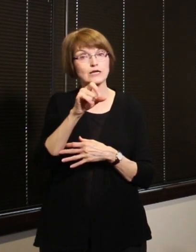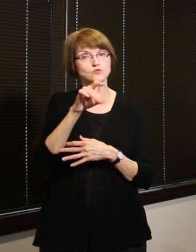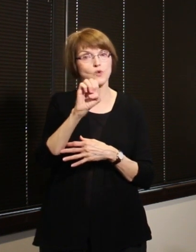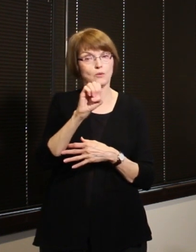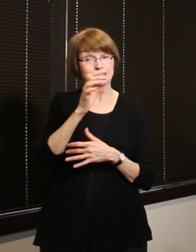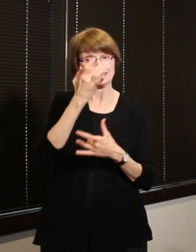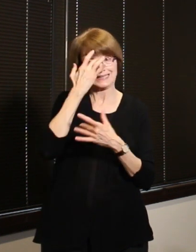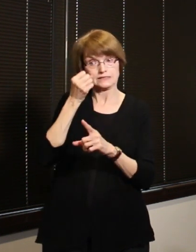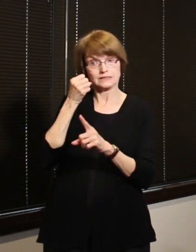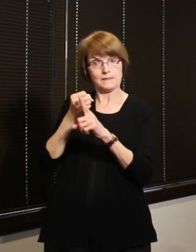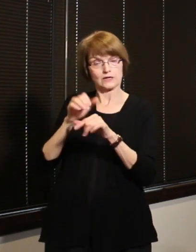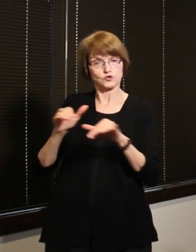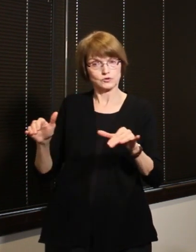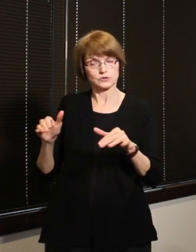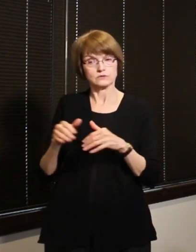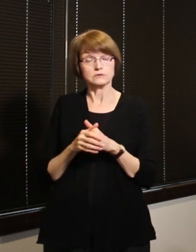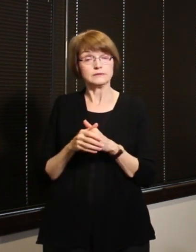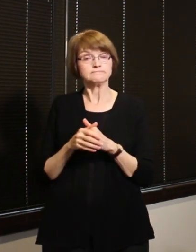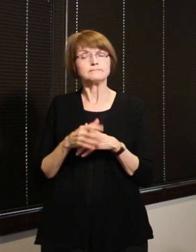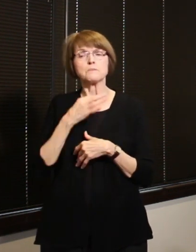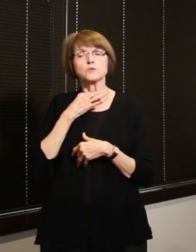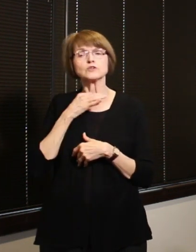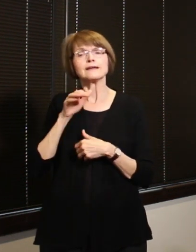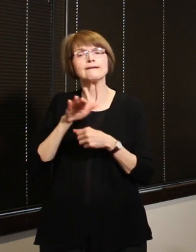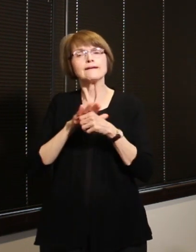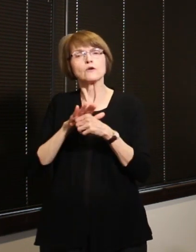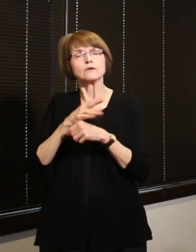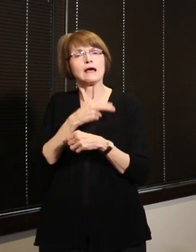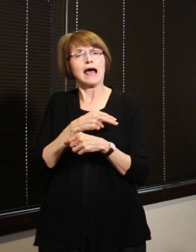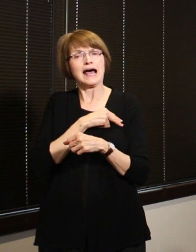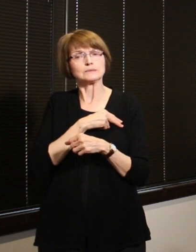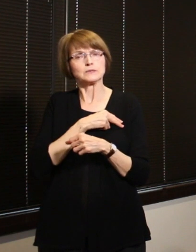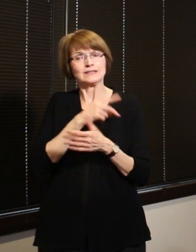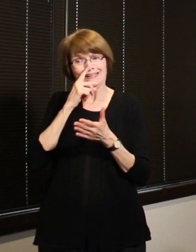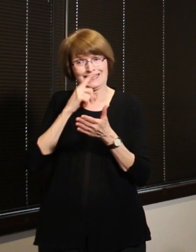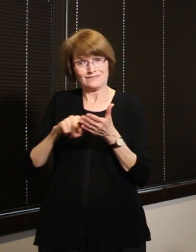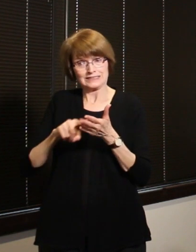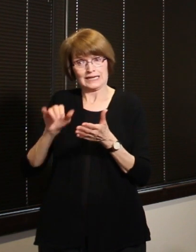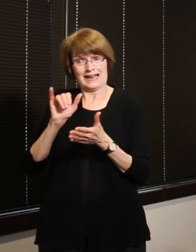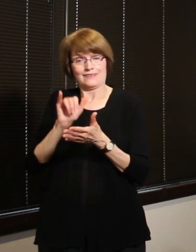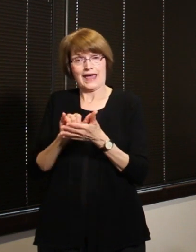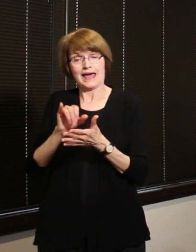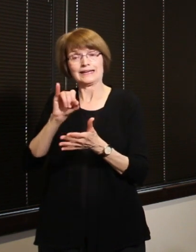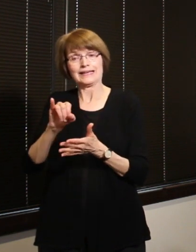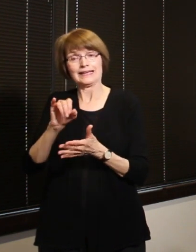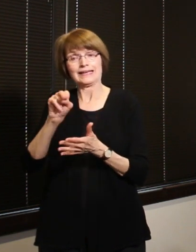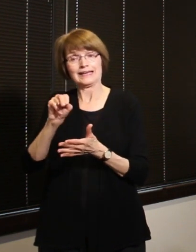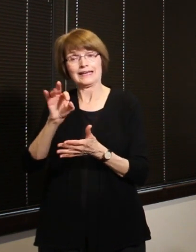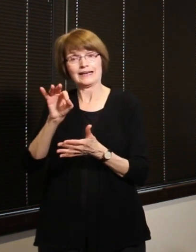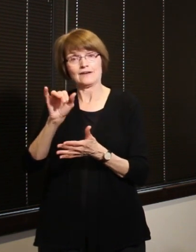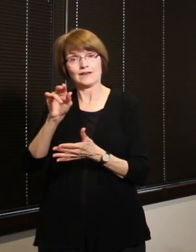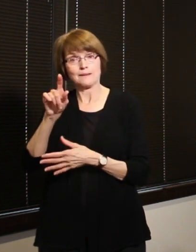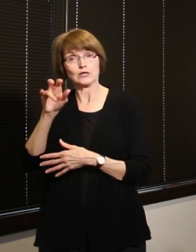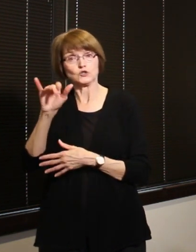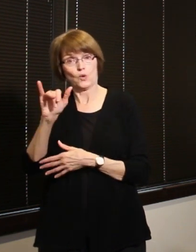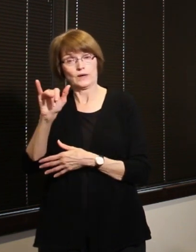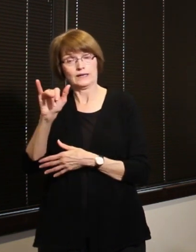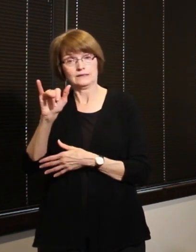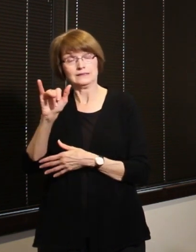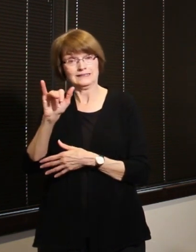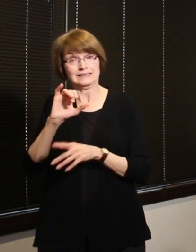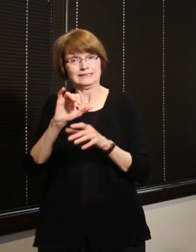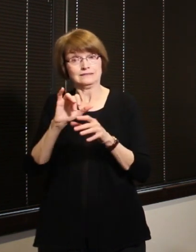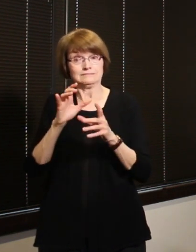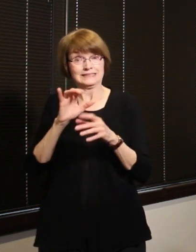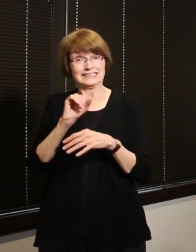children. Are any area hospitals investigating cases of this inflammatory syndrome that is believed to be linked to the